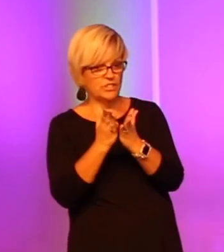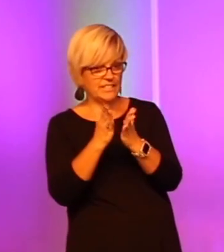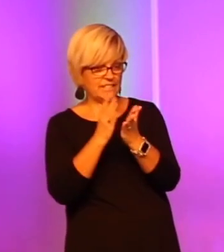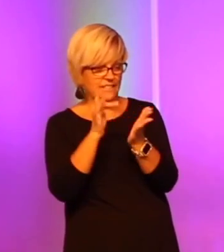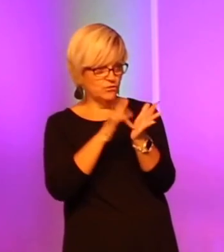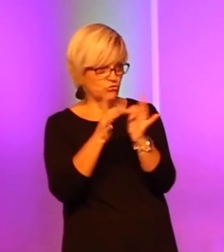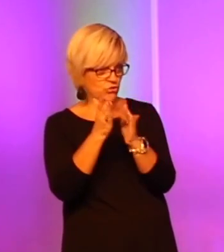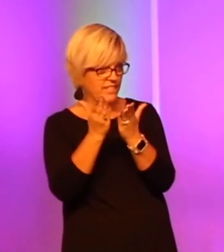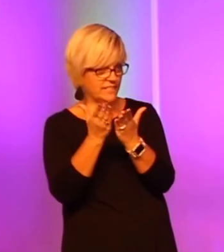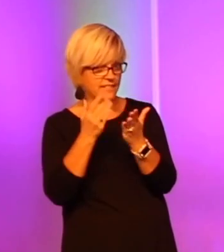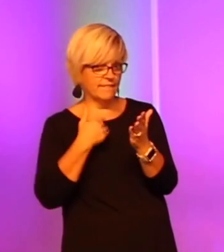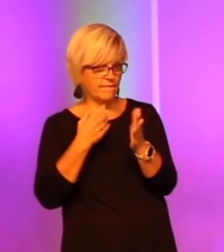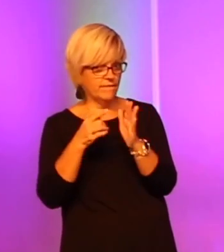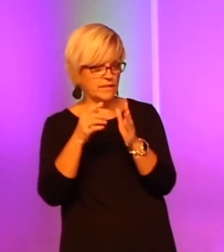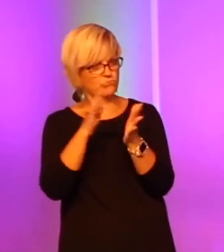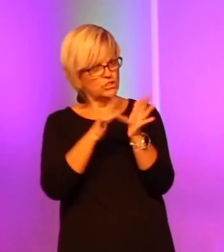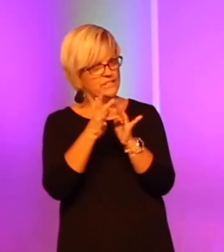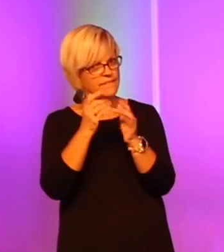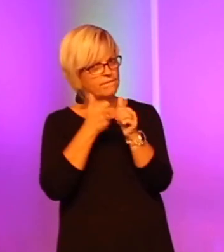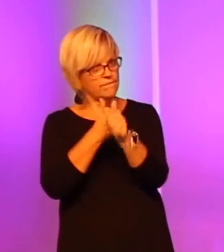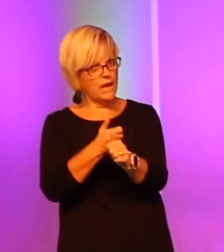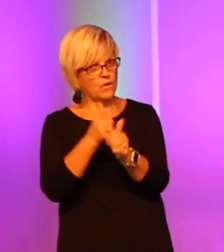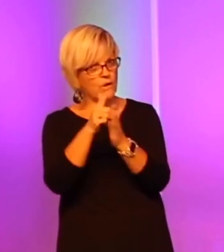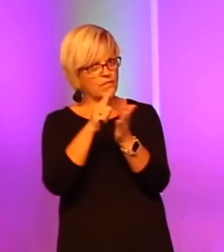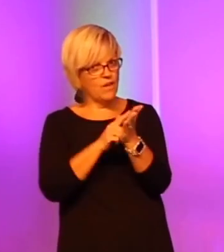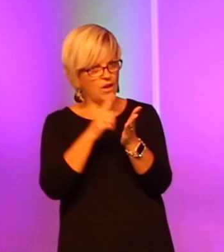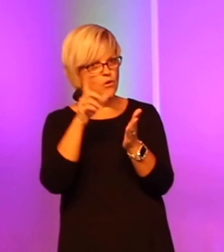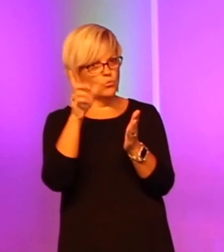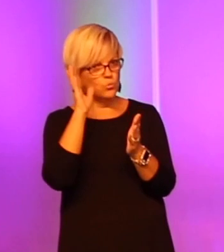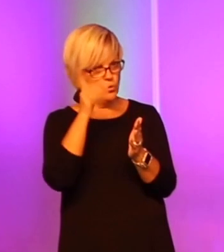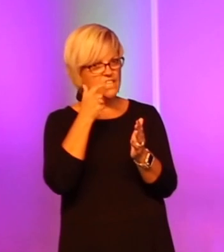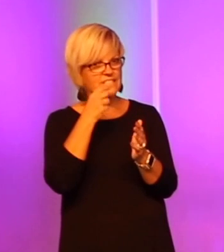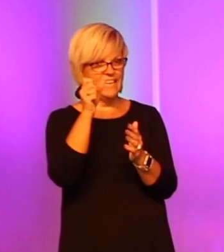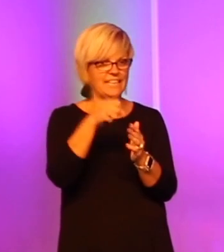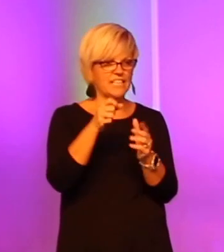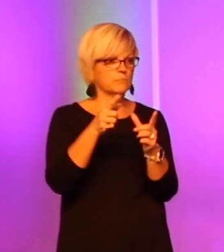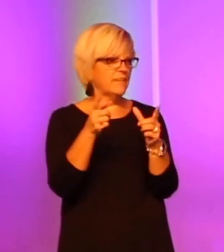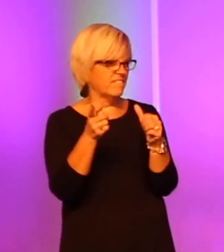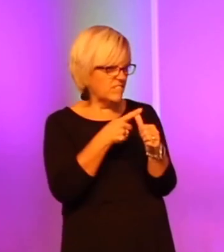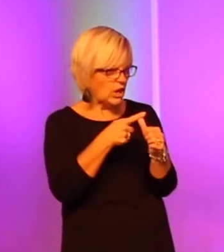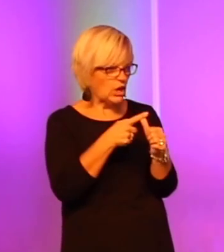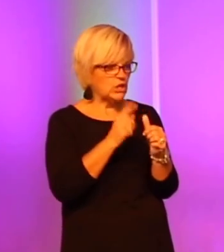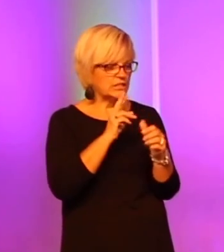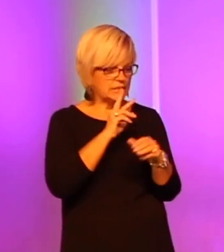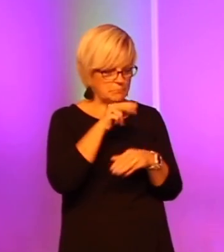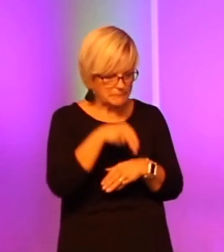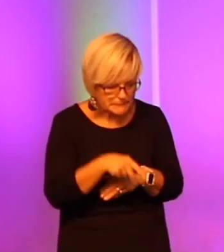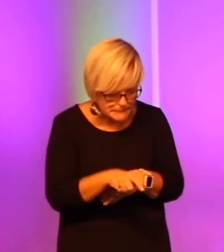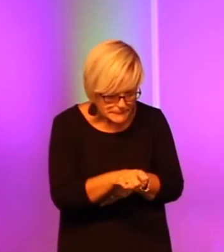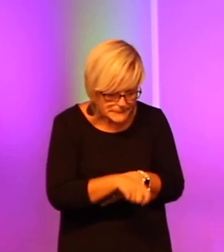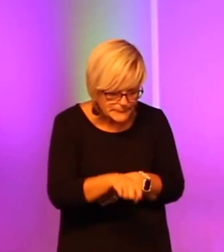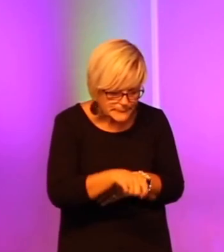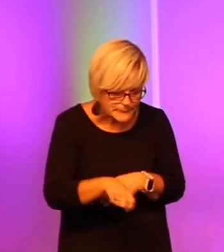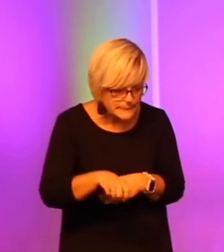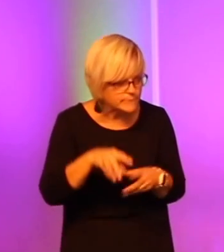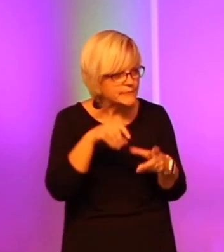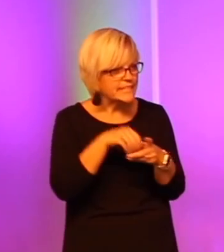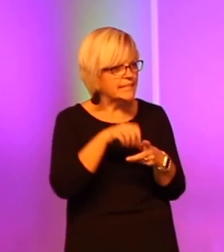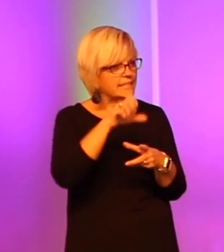her. But Jesus says something different. First, he didn't say anything. First, he bends down and kind of doodles in the sand for a while. No one knows what he